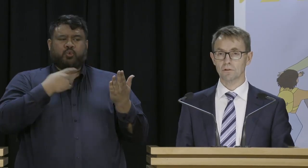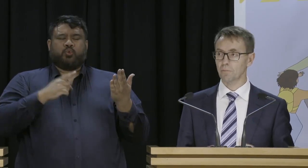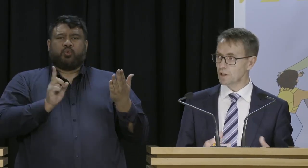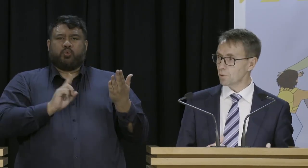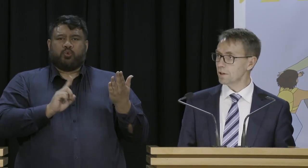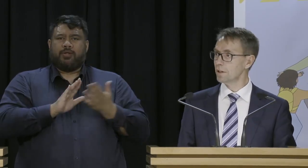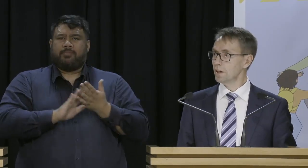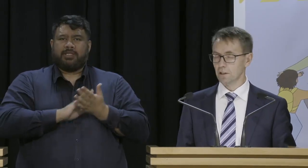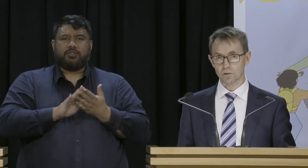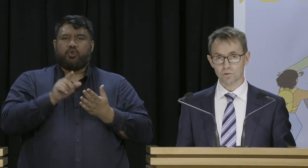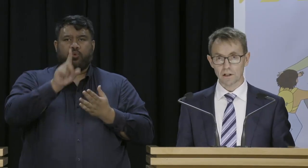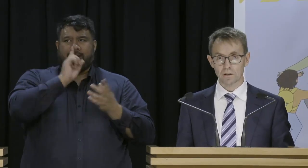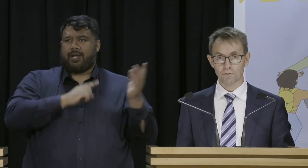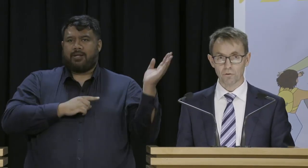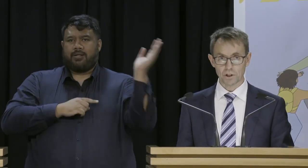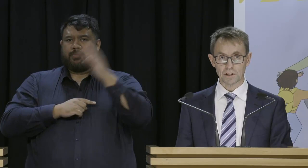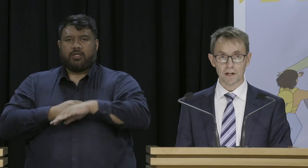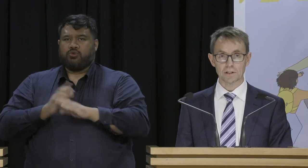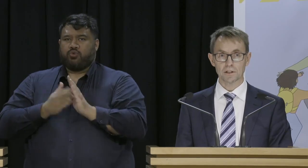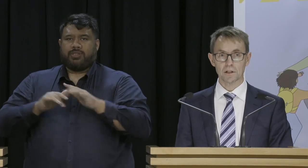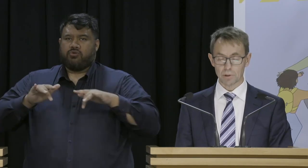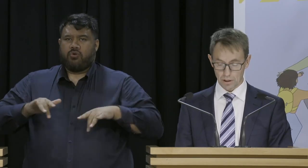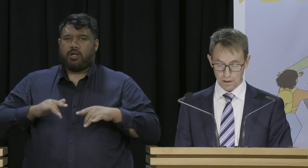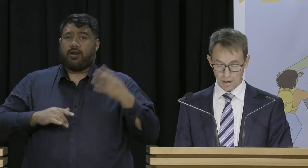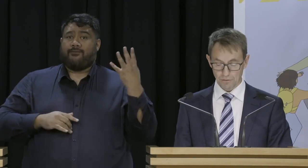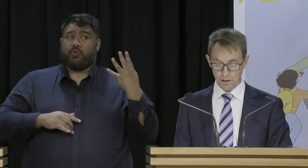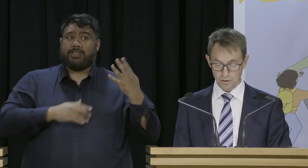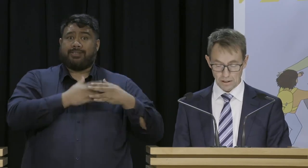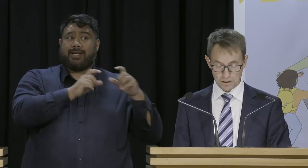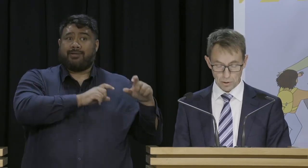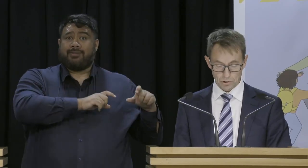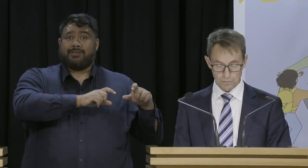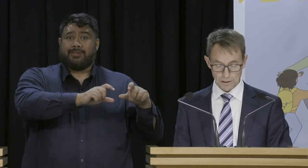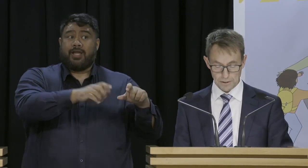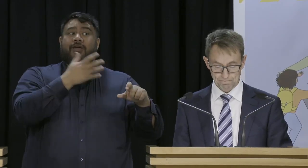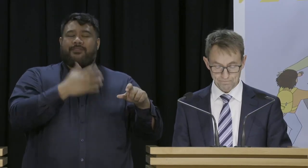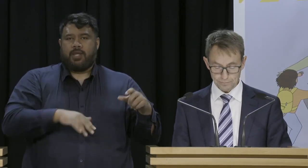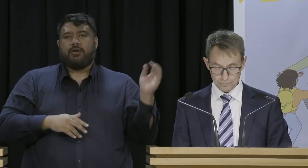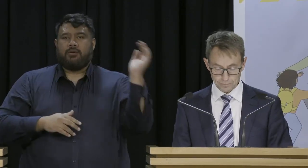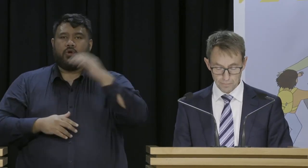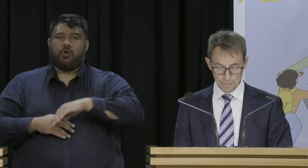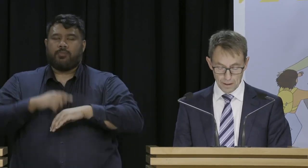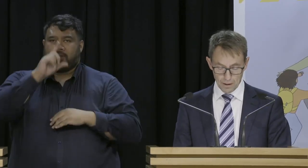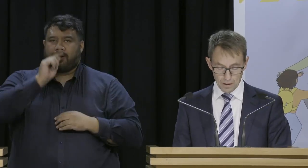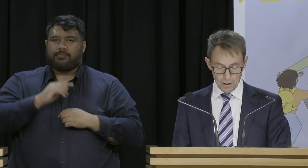New Zealand from anywhere in Australia for 14 days after that exposure event.